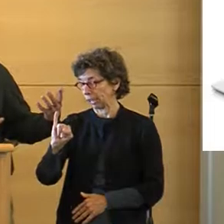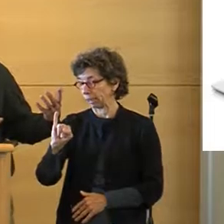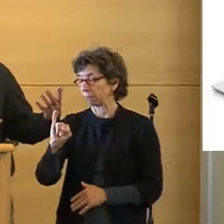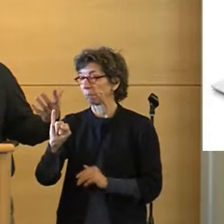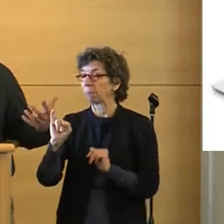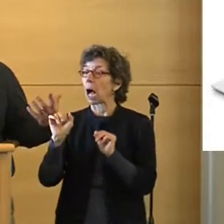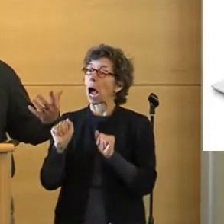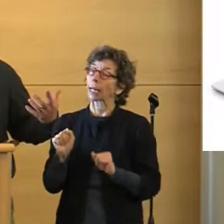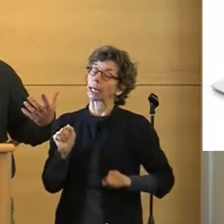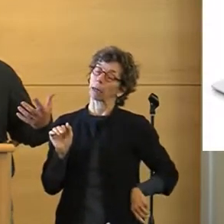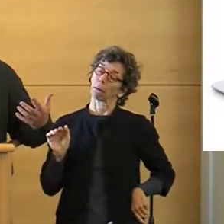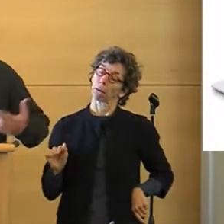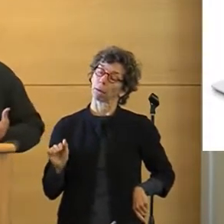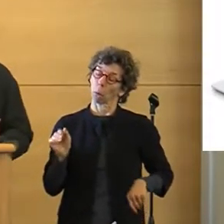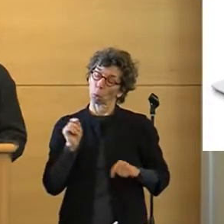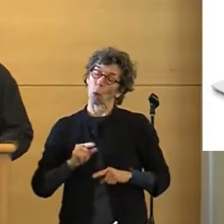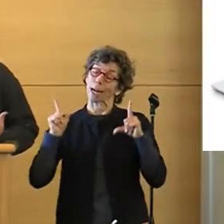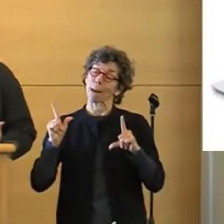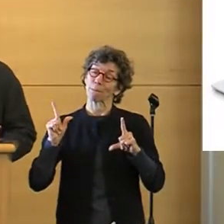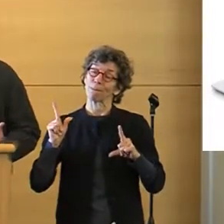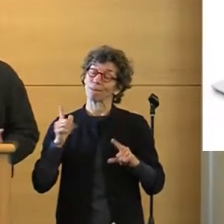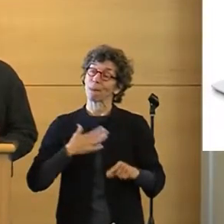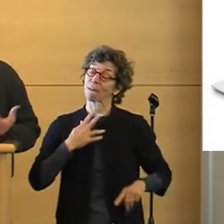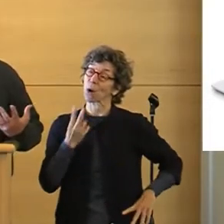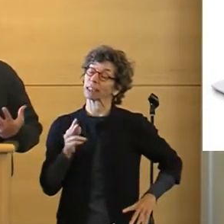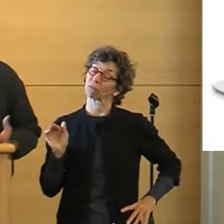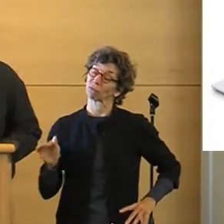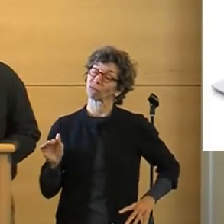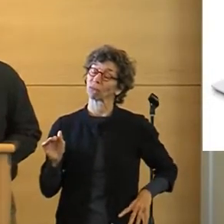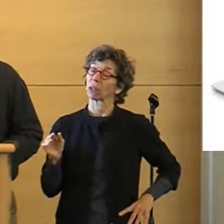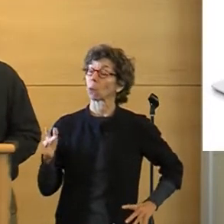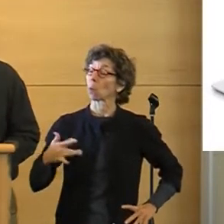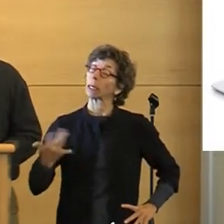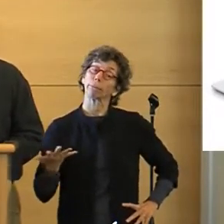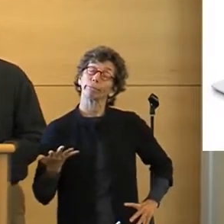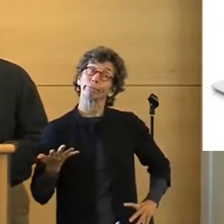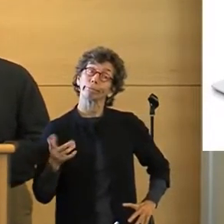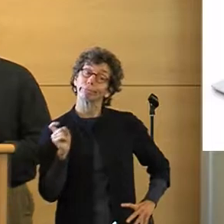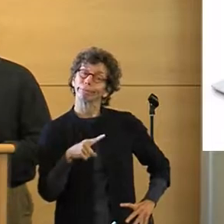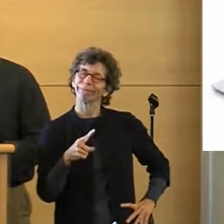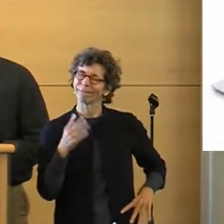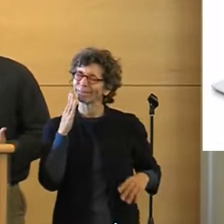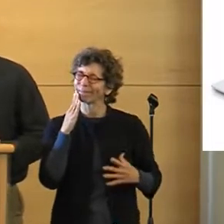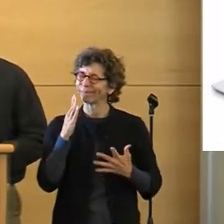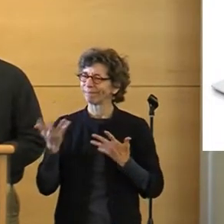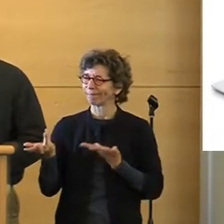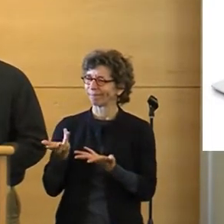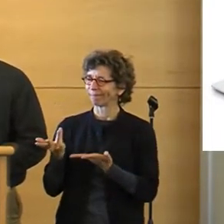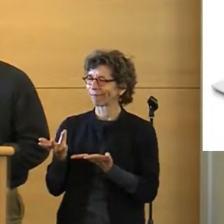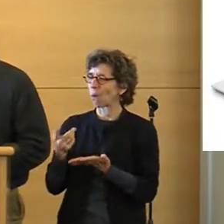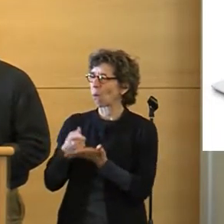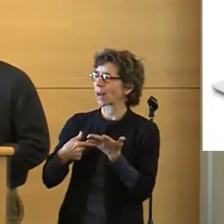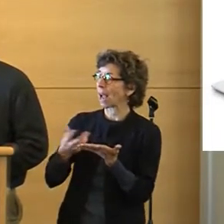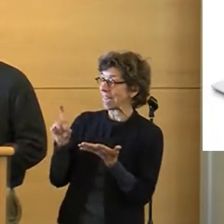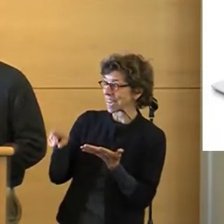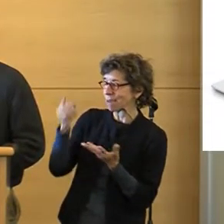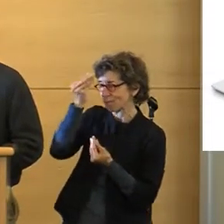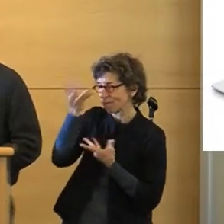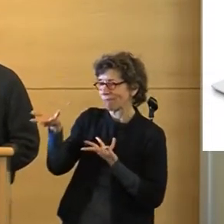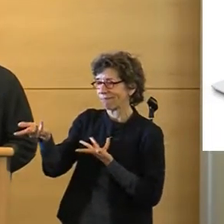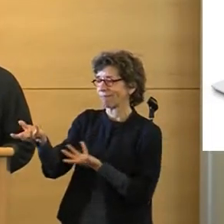And so voice became a viable means for them to interact with technology. Now you've got a lot more people who are using voice.